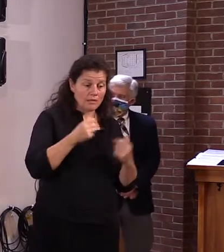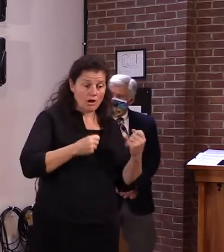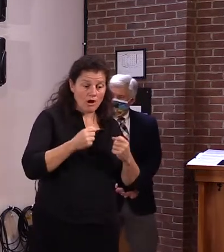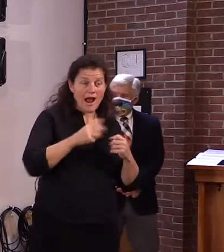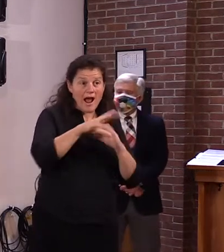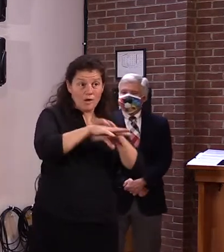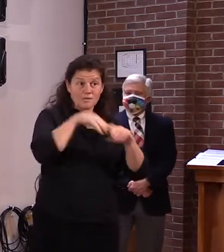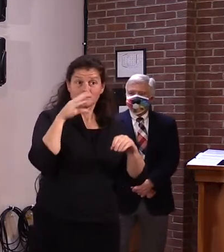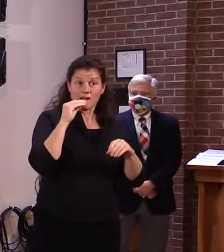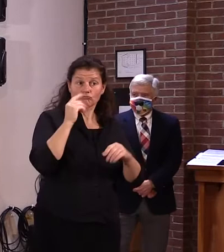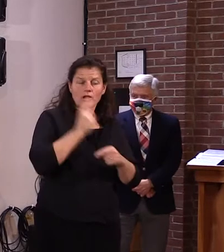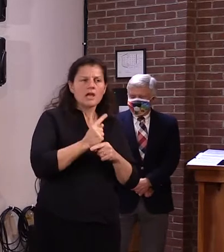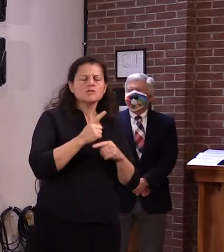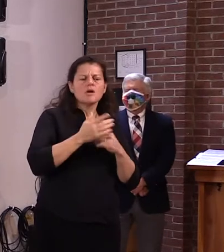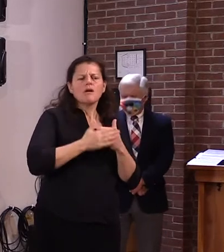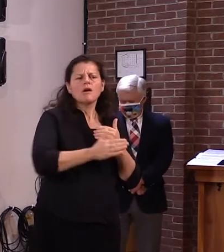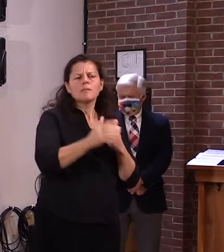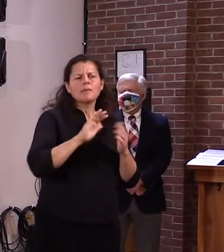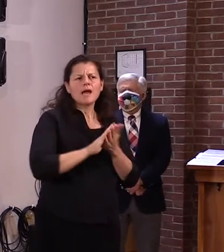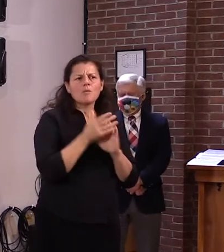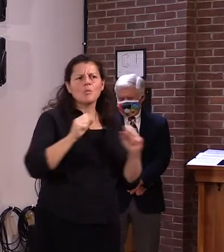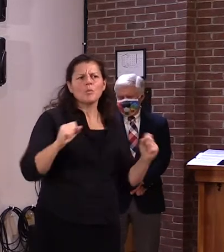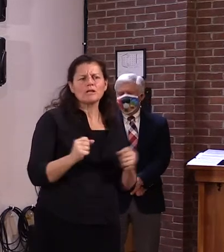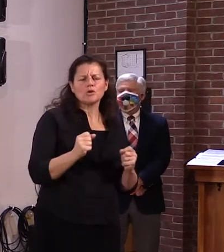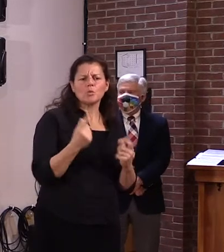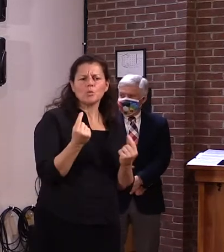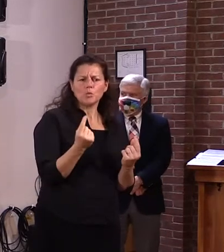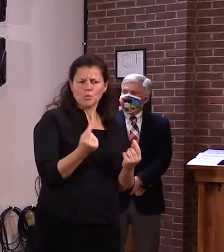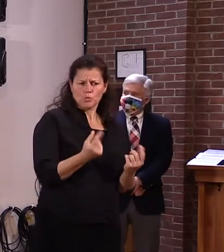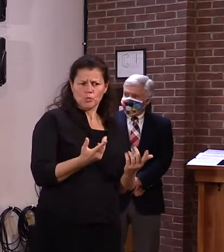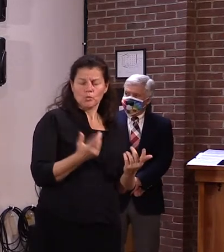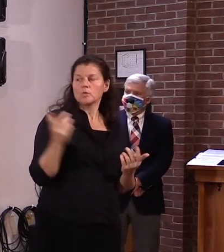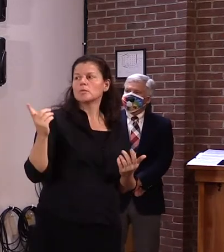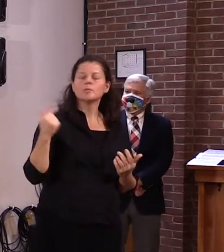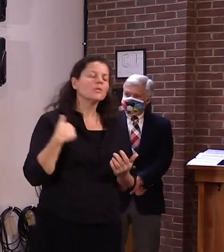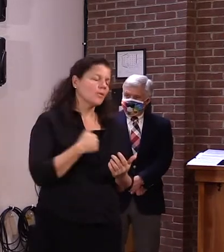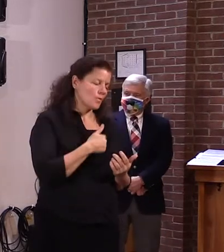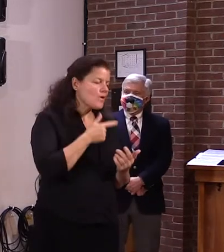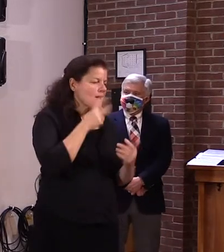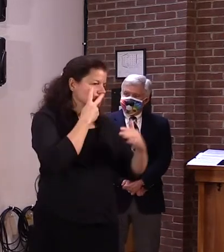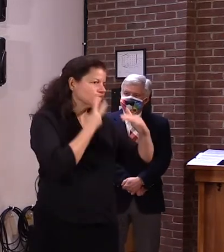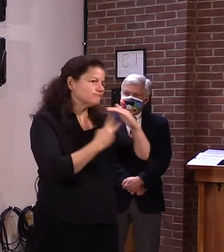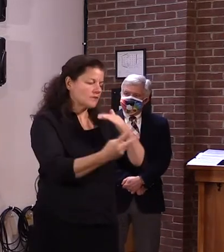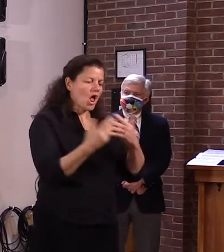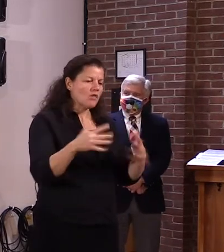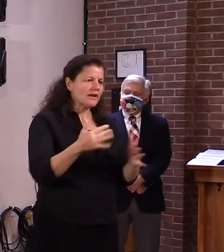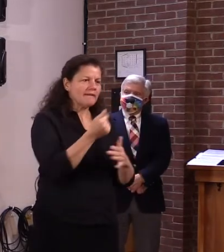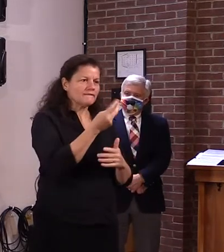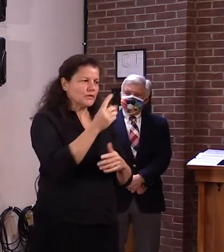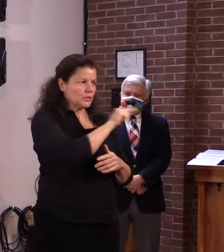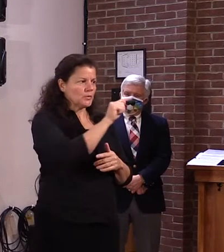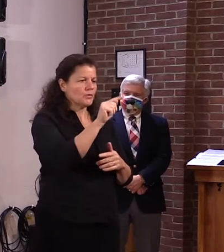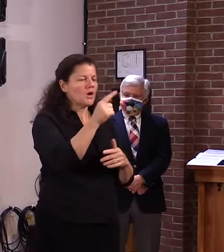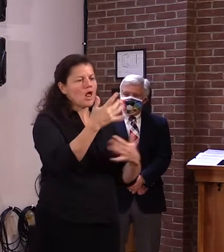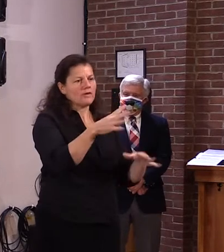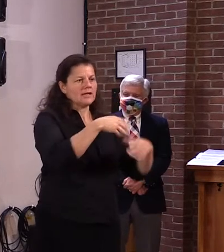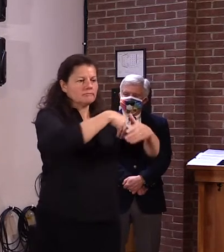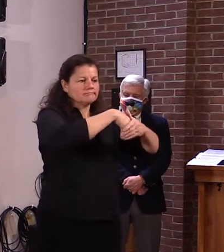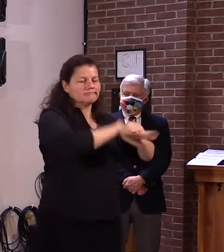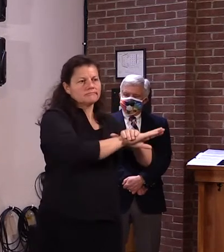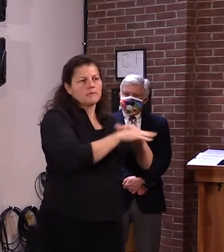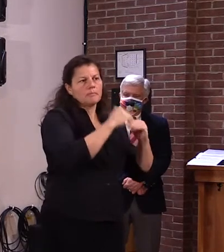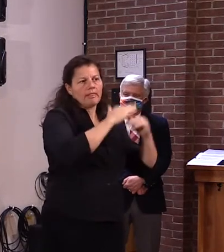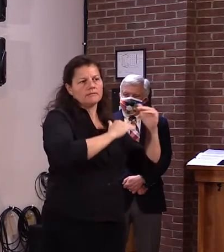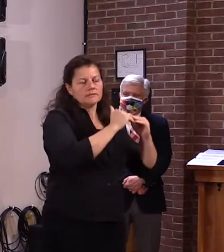We've already made some arrangements and brought some of them inside, anticipating the cool weather that will arrive or has arrived